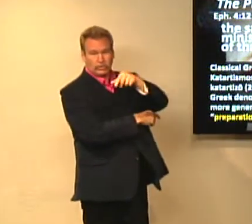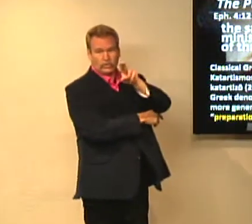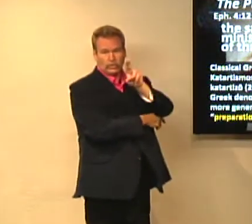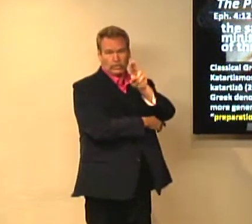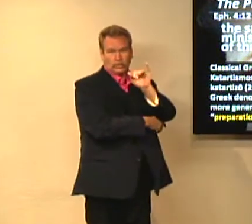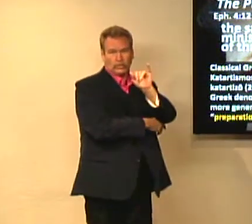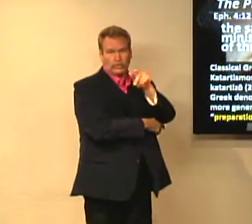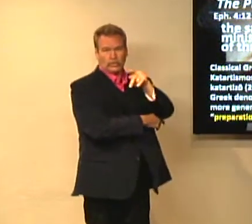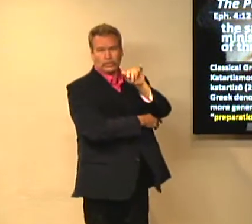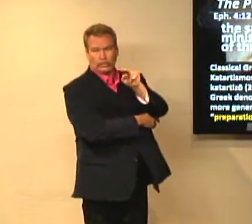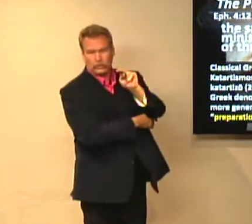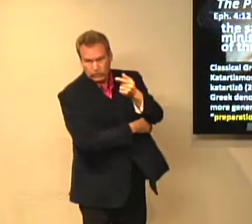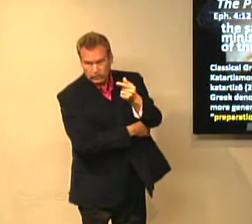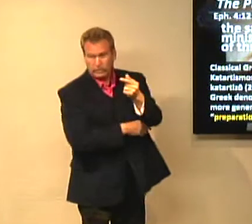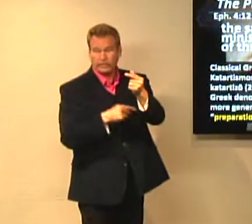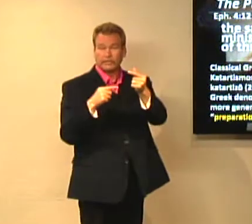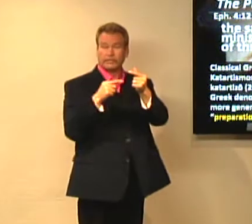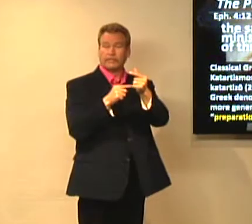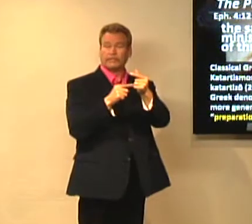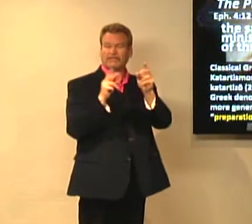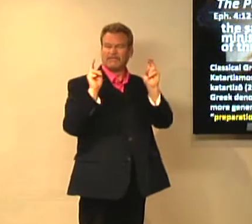word. Equipping.